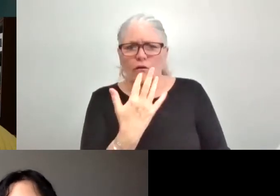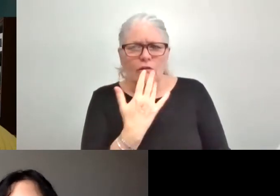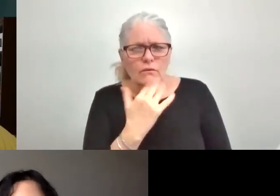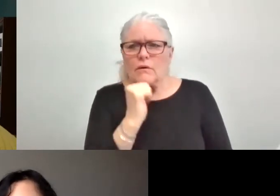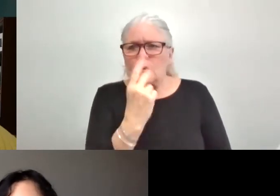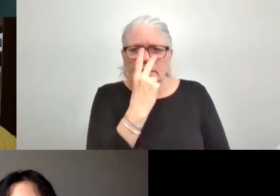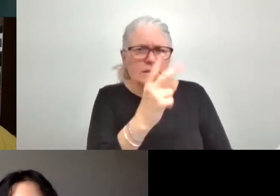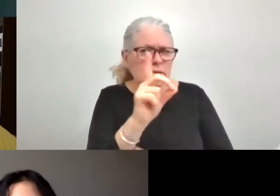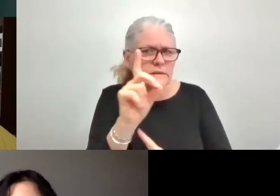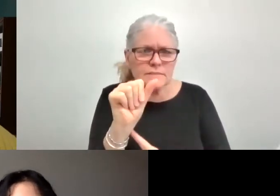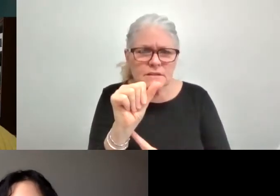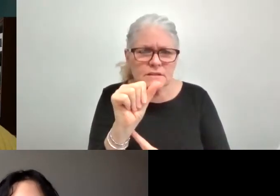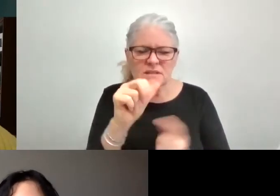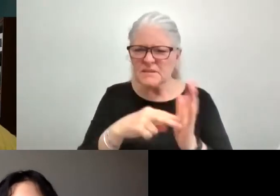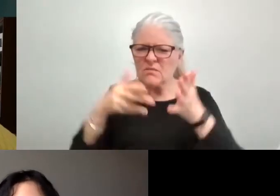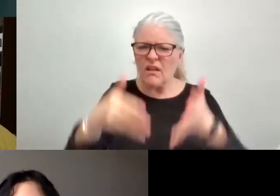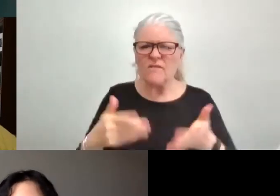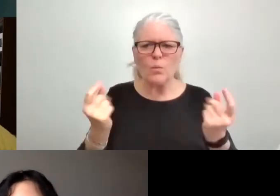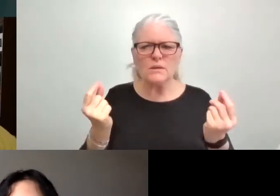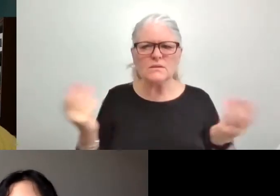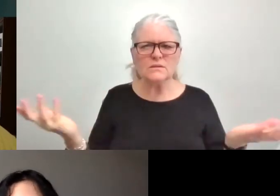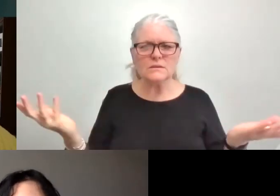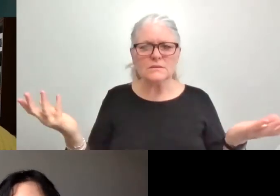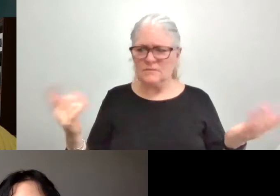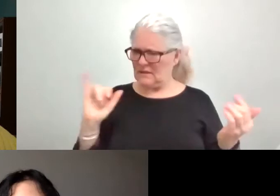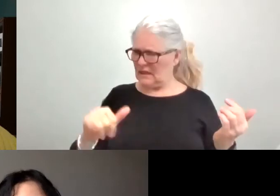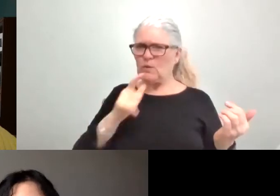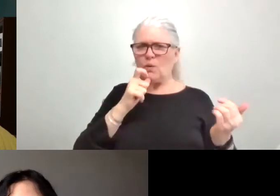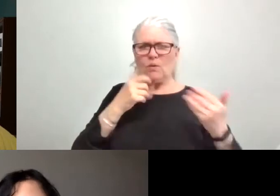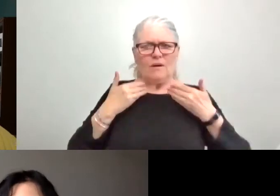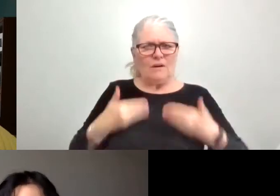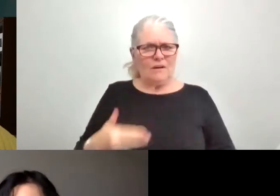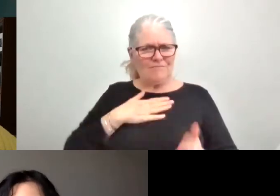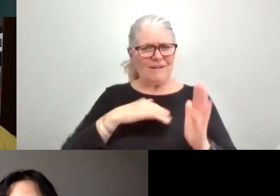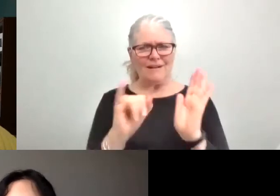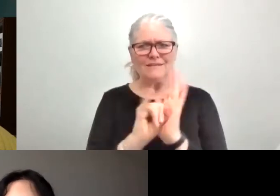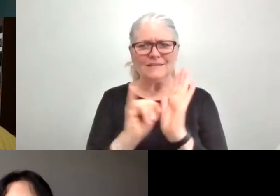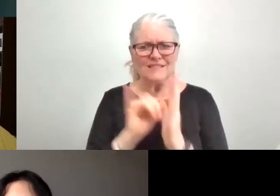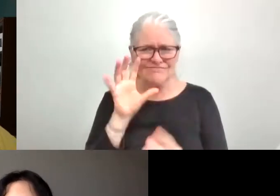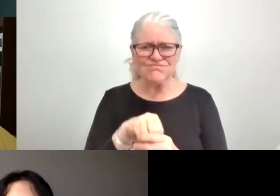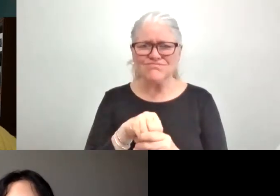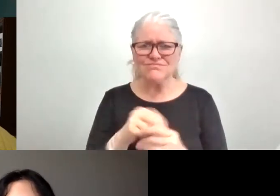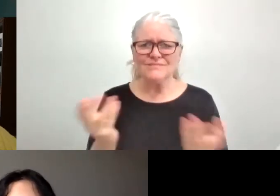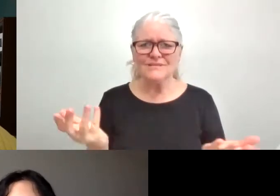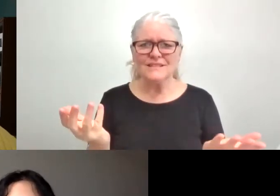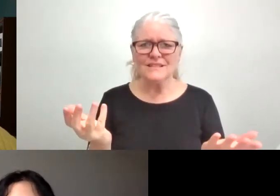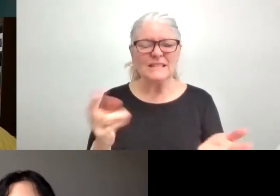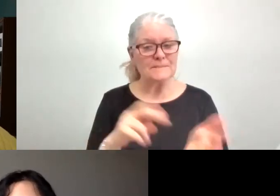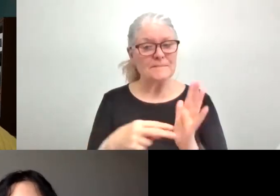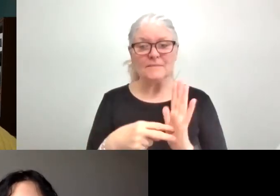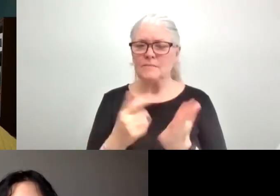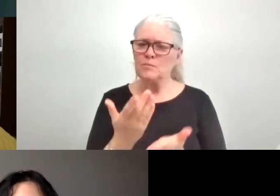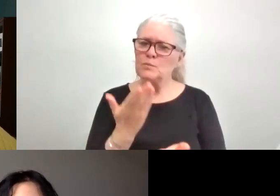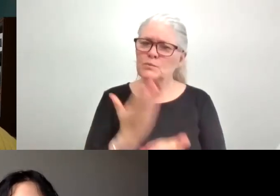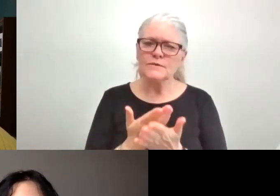color, where is that going to take us? Because that's part of my identity. That's part of who I am. And so that just shows how so